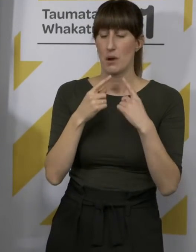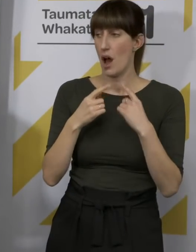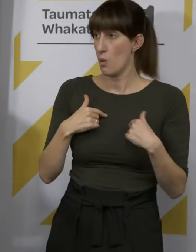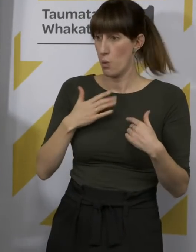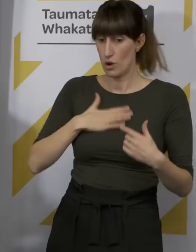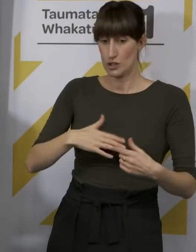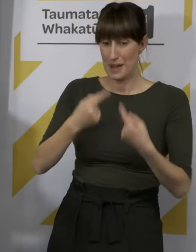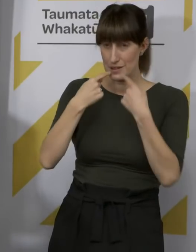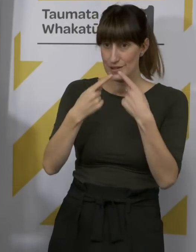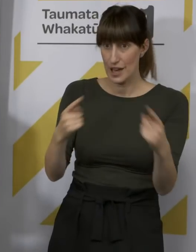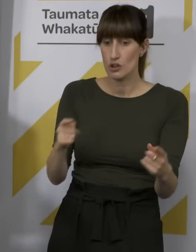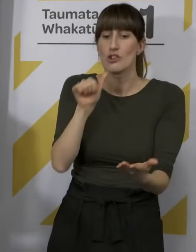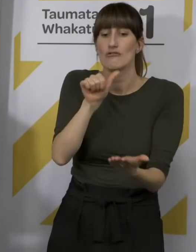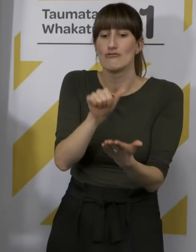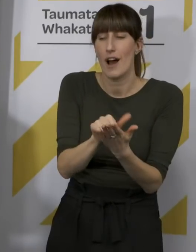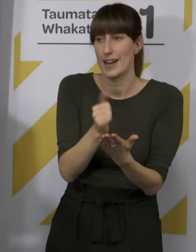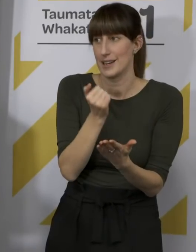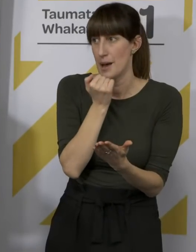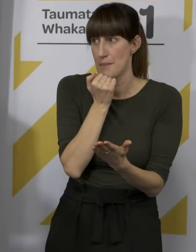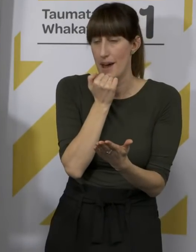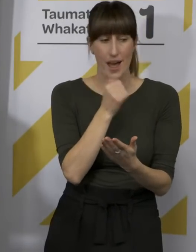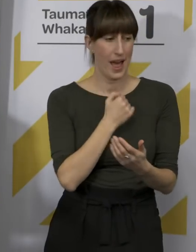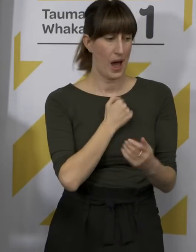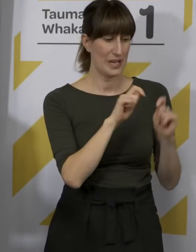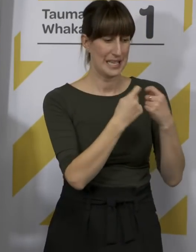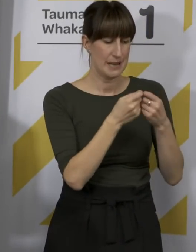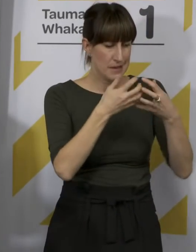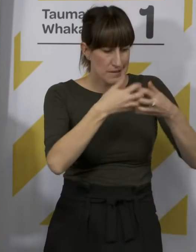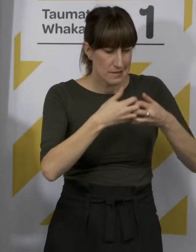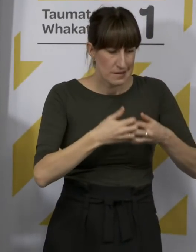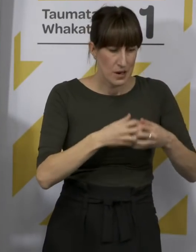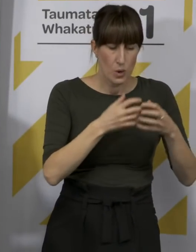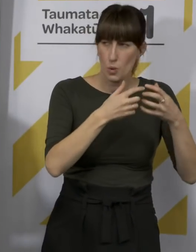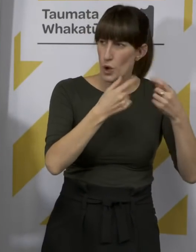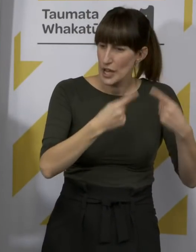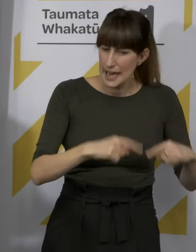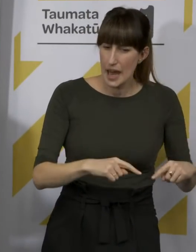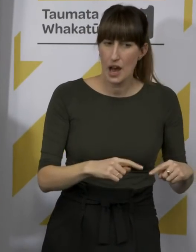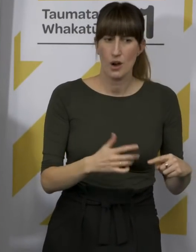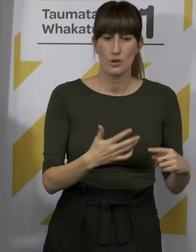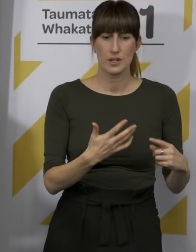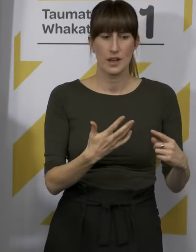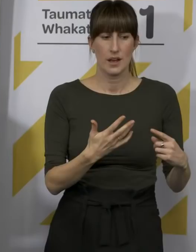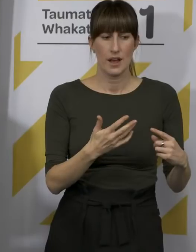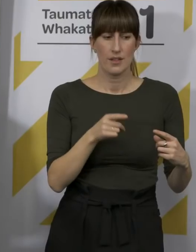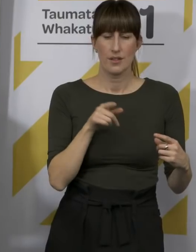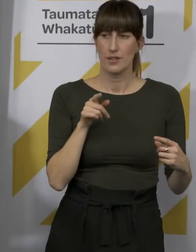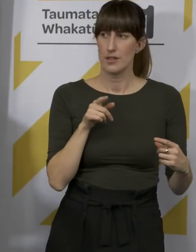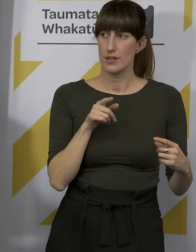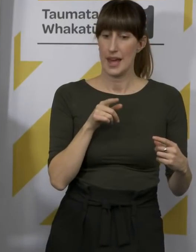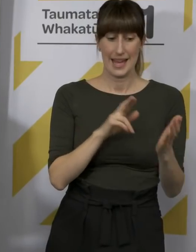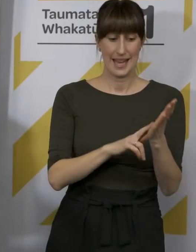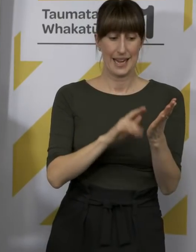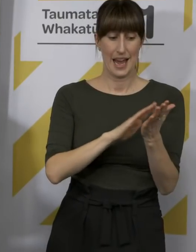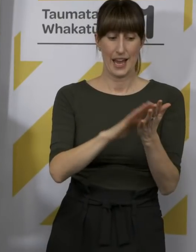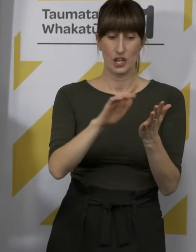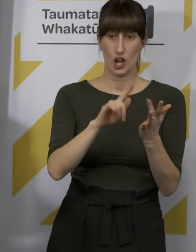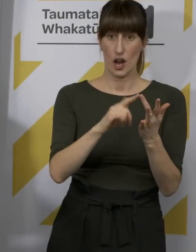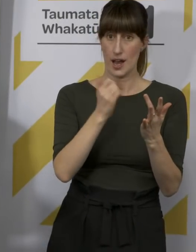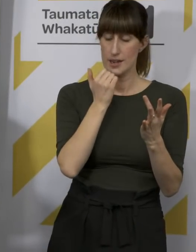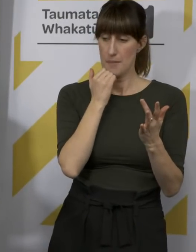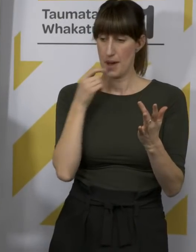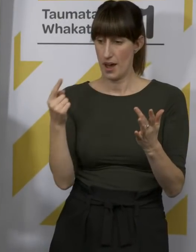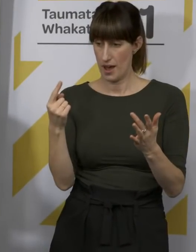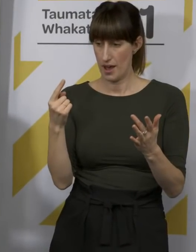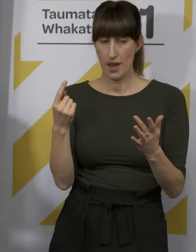right numbers, and that we've got a team that does NHI matching, so it can get name and date